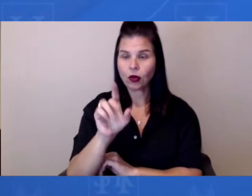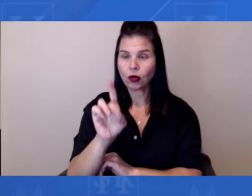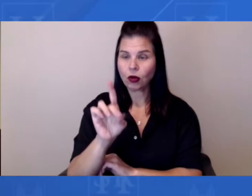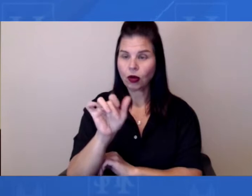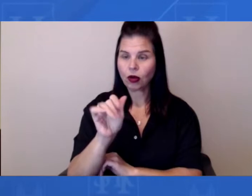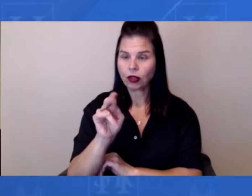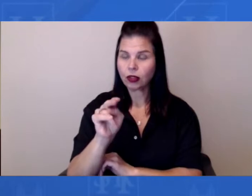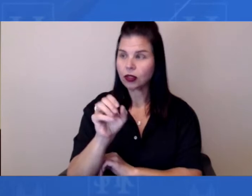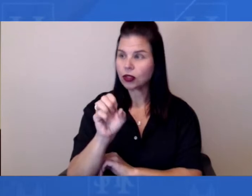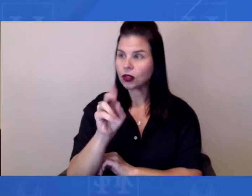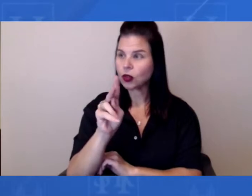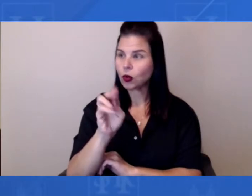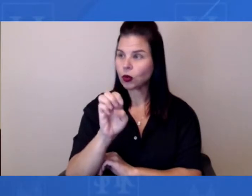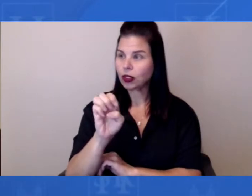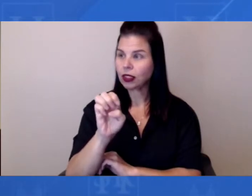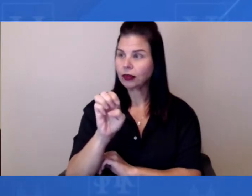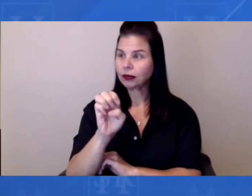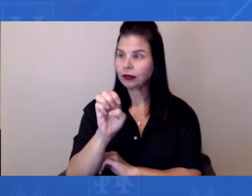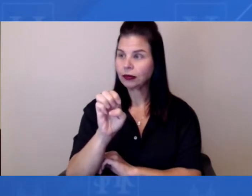Haudenosaunee,